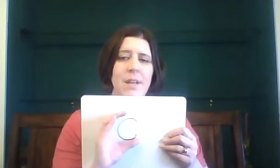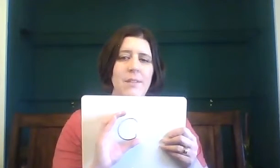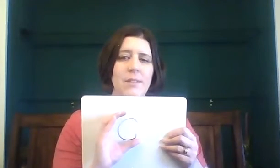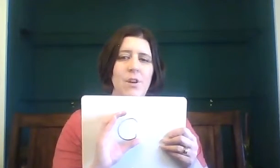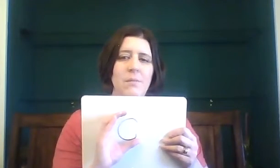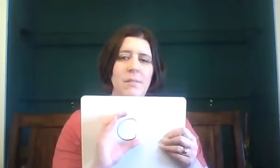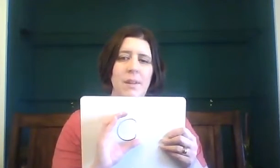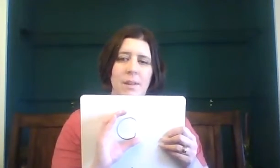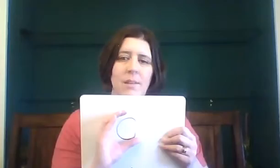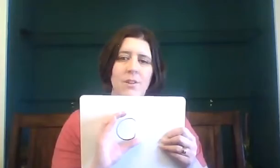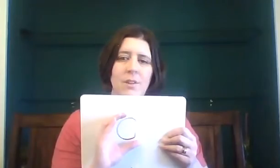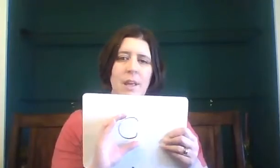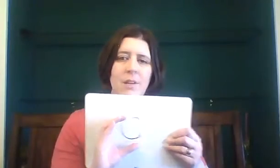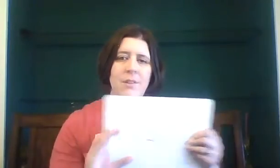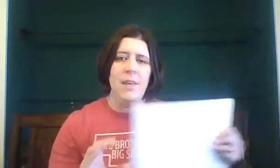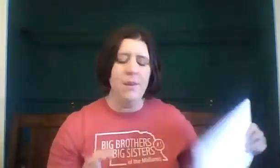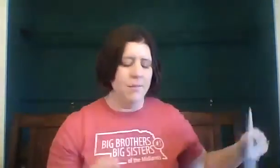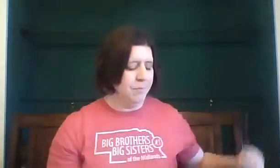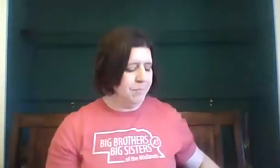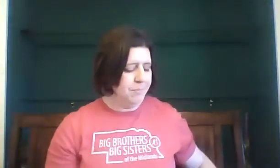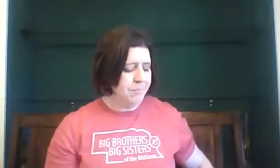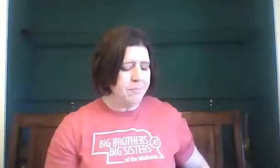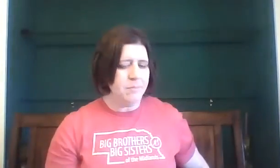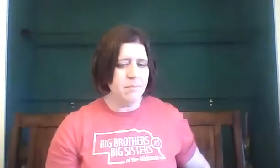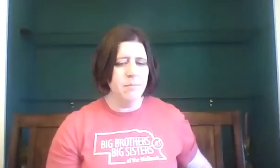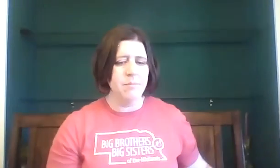self-evident. So there's your letter C.